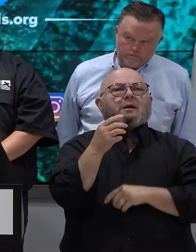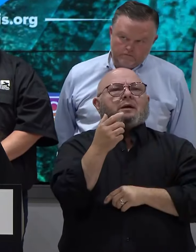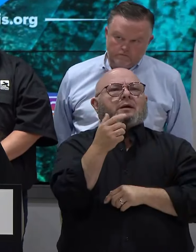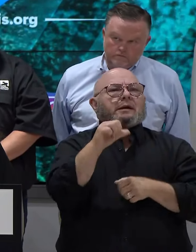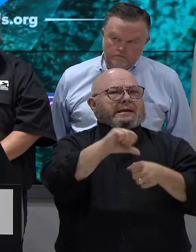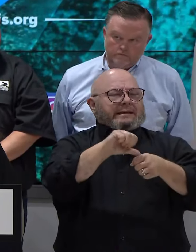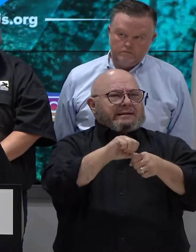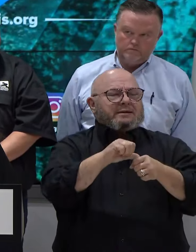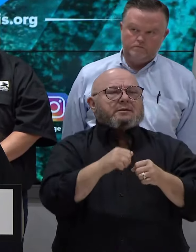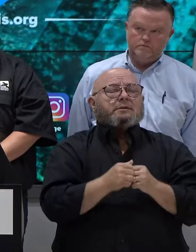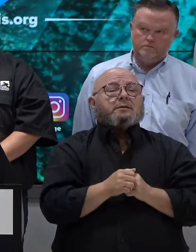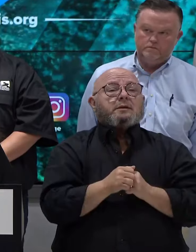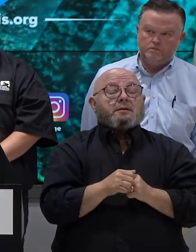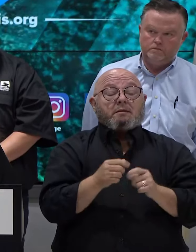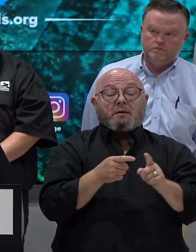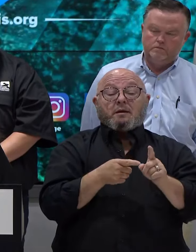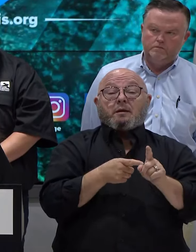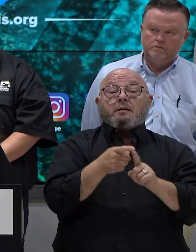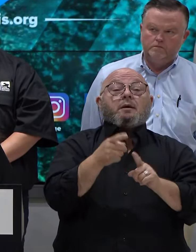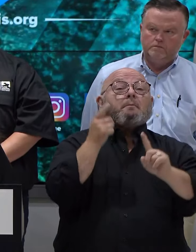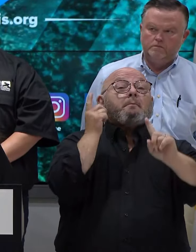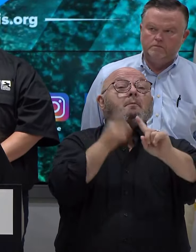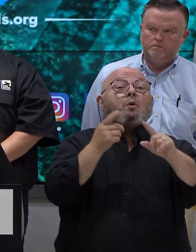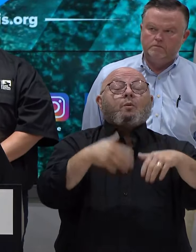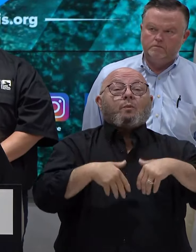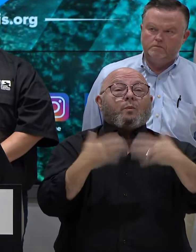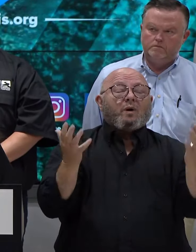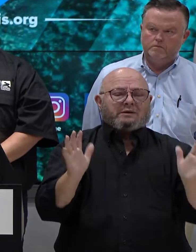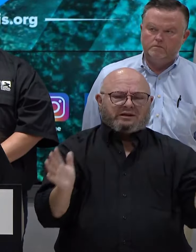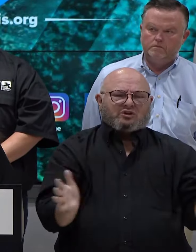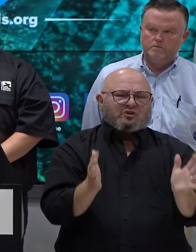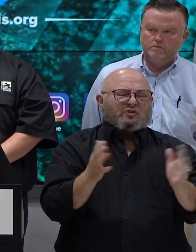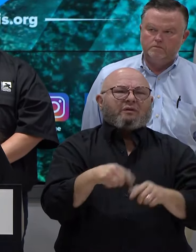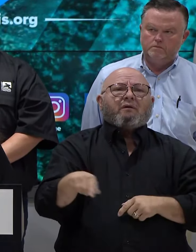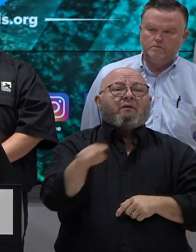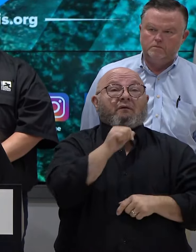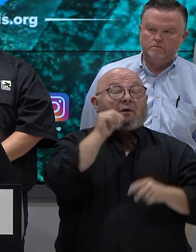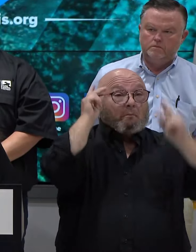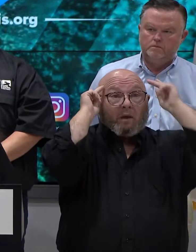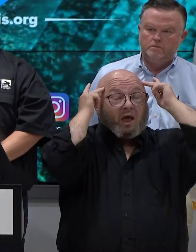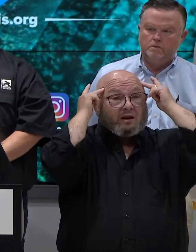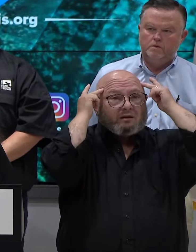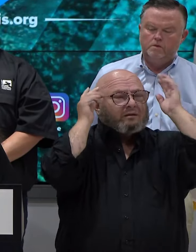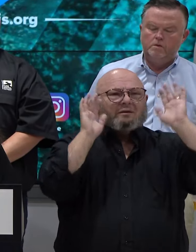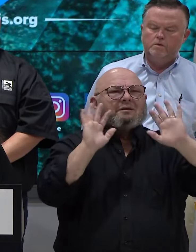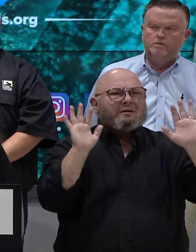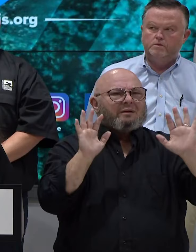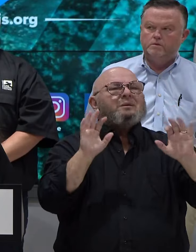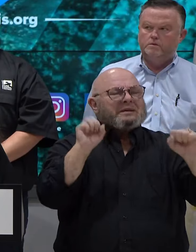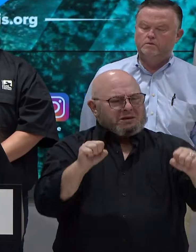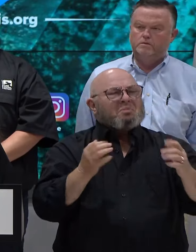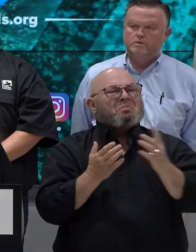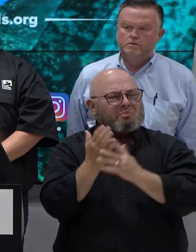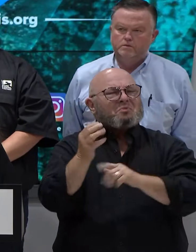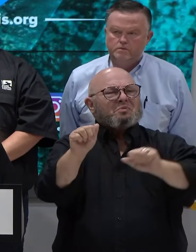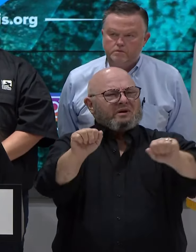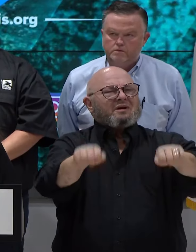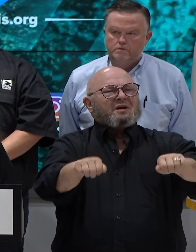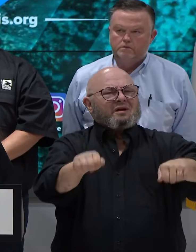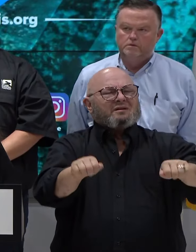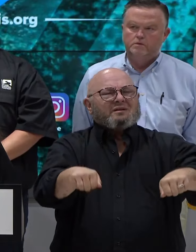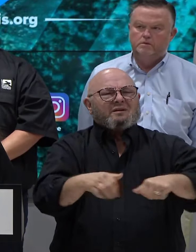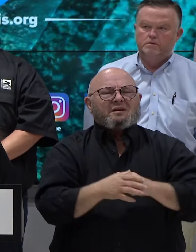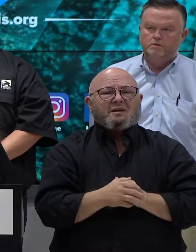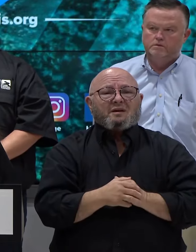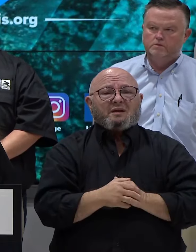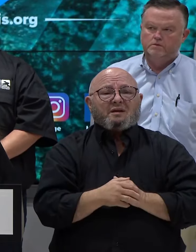And the main point here, I really want to encourage people not to panic. We can get through this, okay? If you